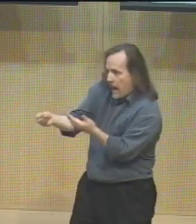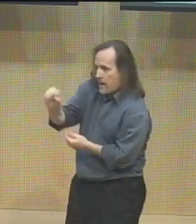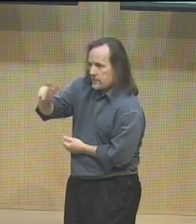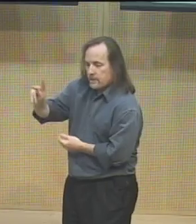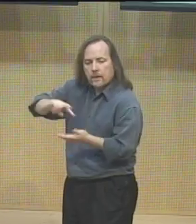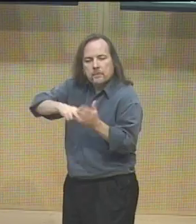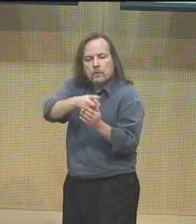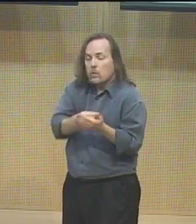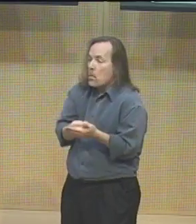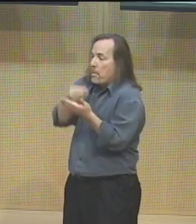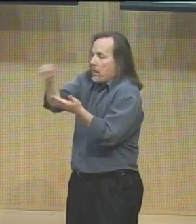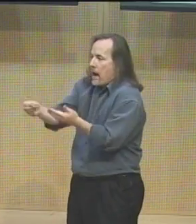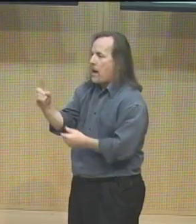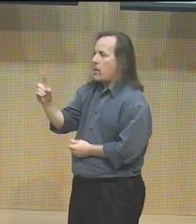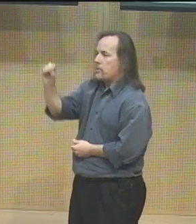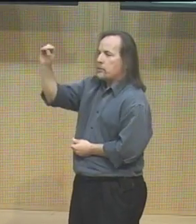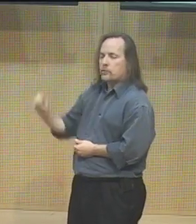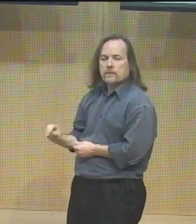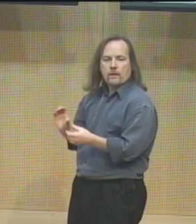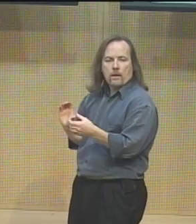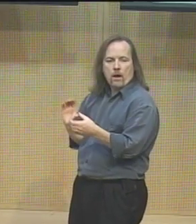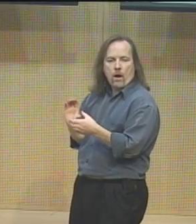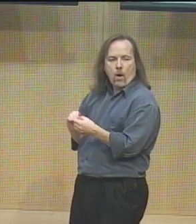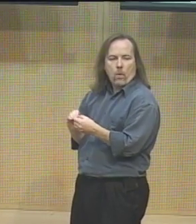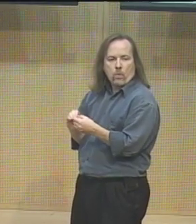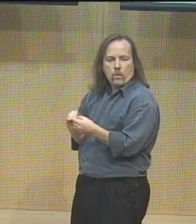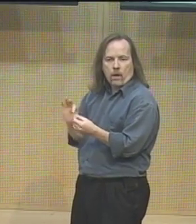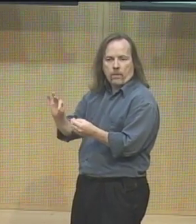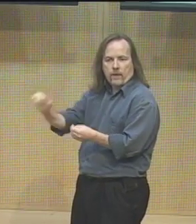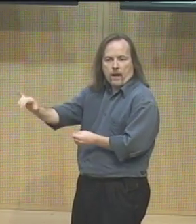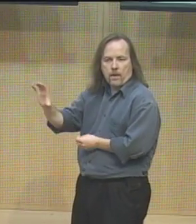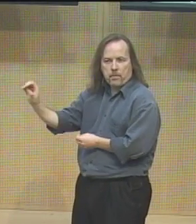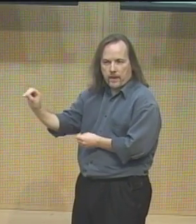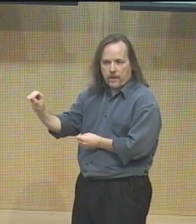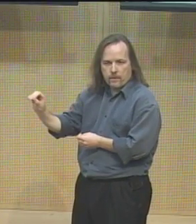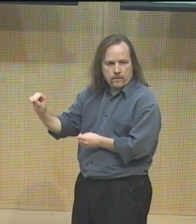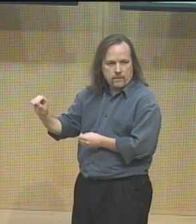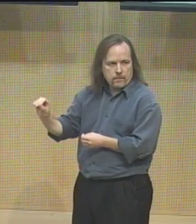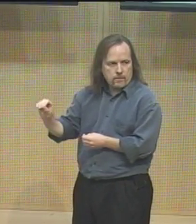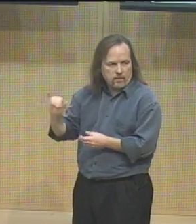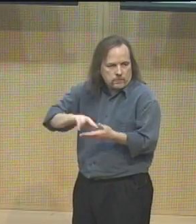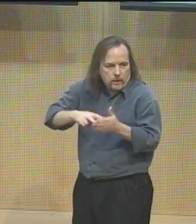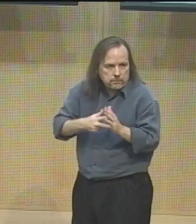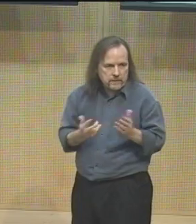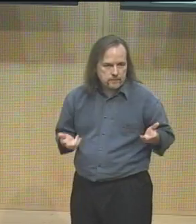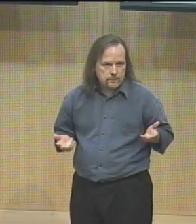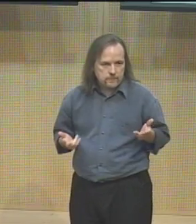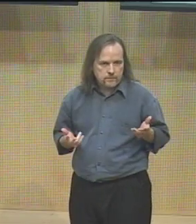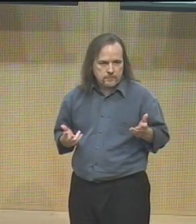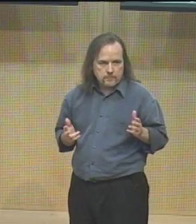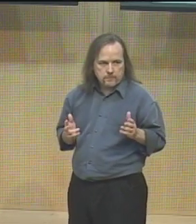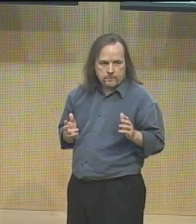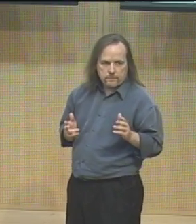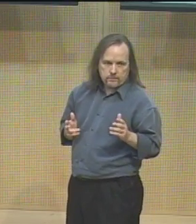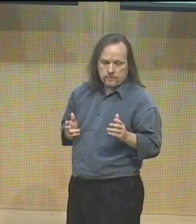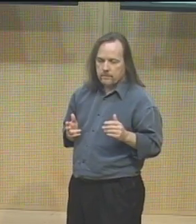An individual can purchase a stock, and then you would own that percentage of the company. That's basically what it means. It could